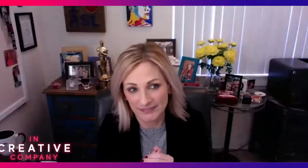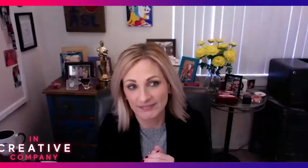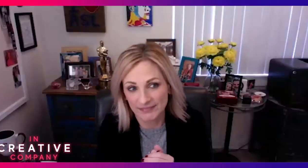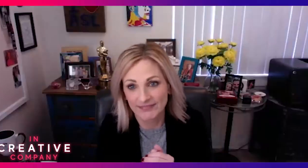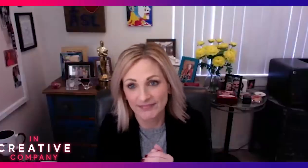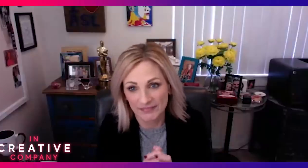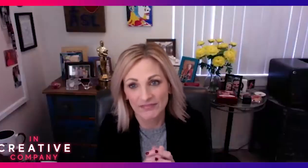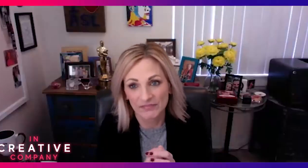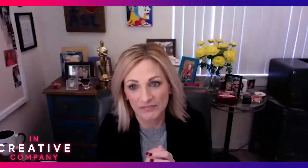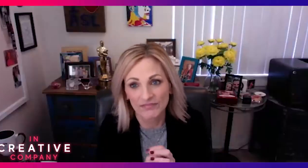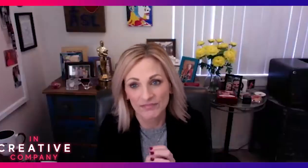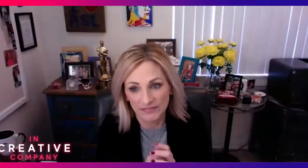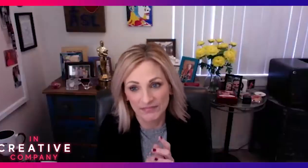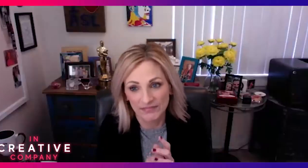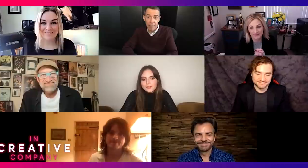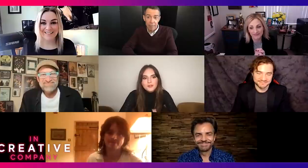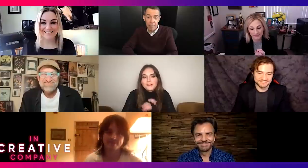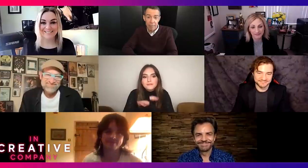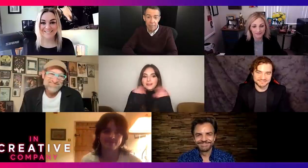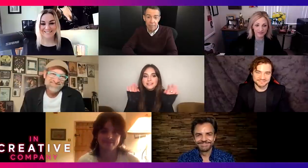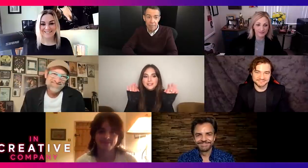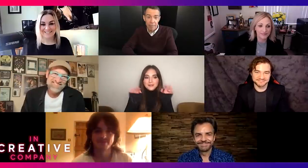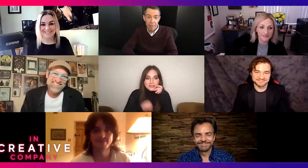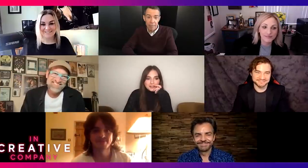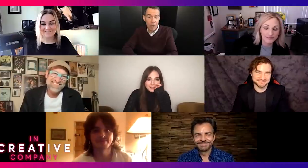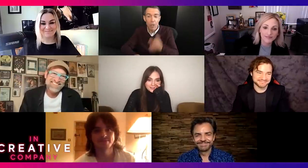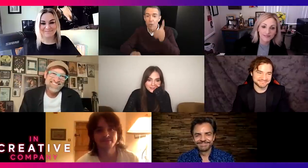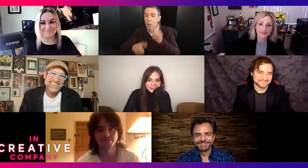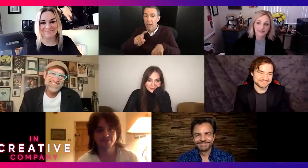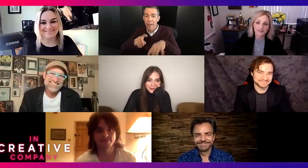that we were able to do that. You